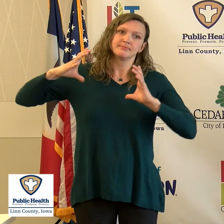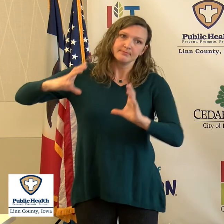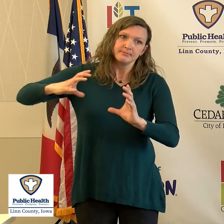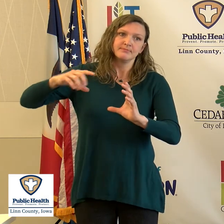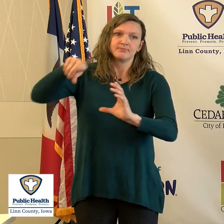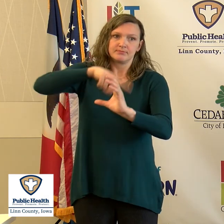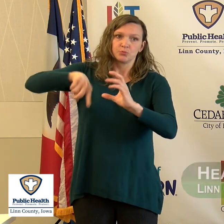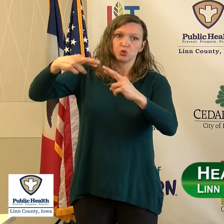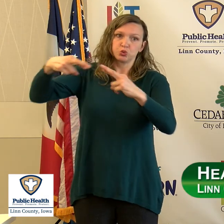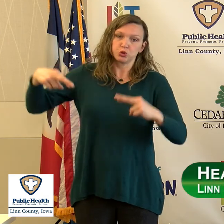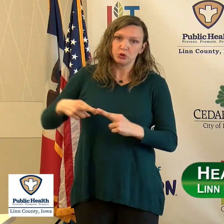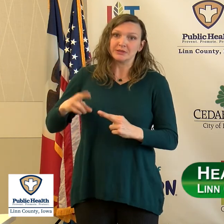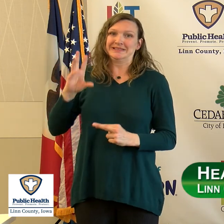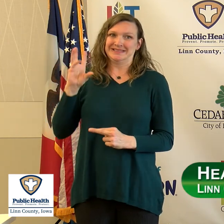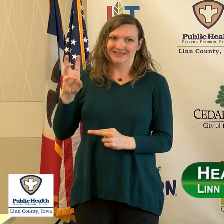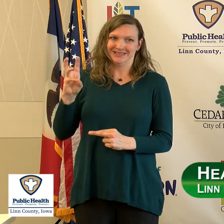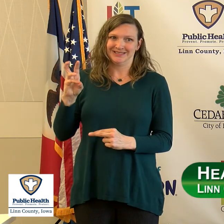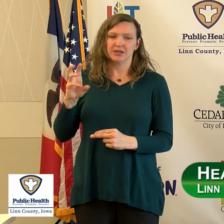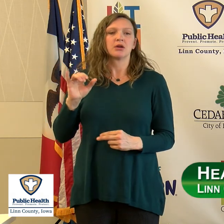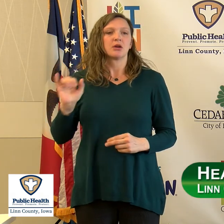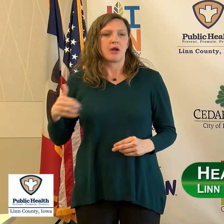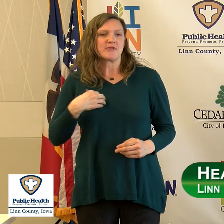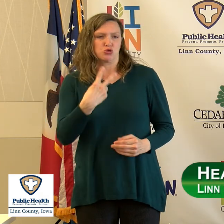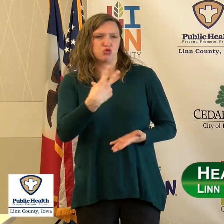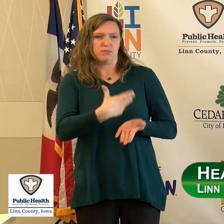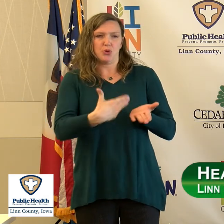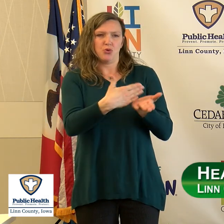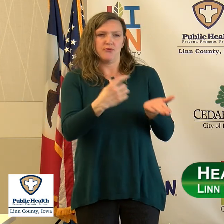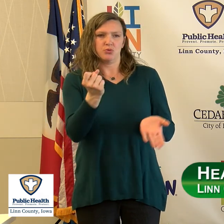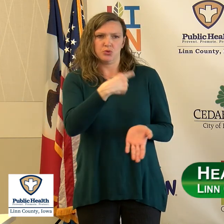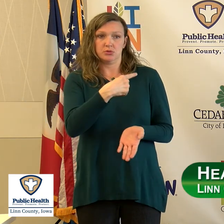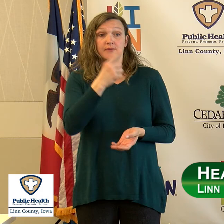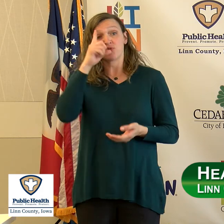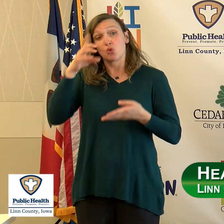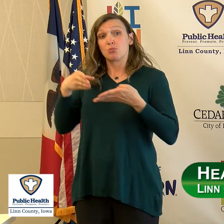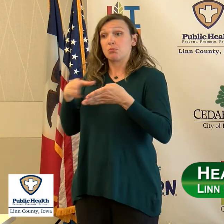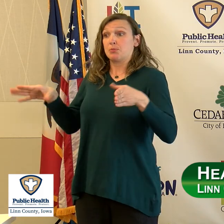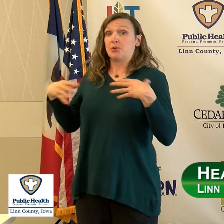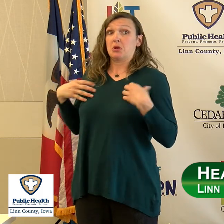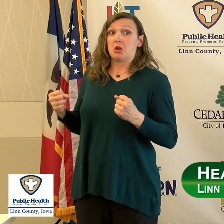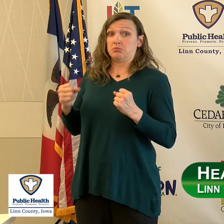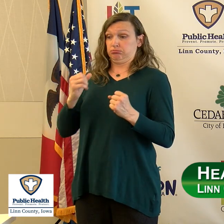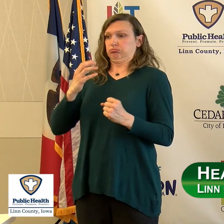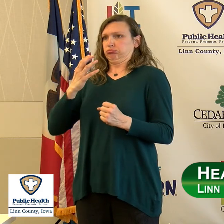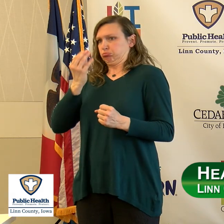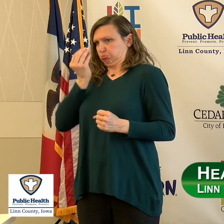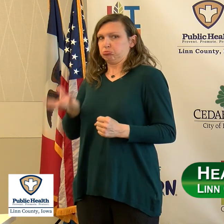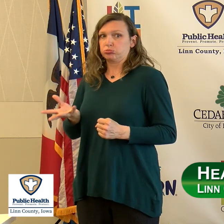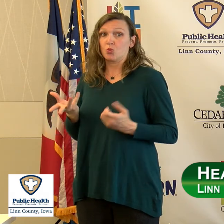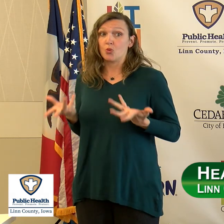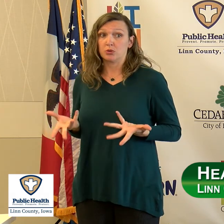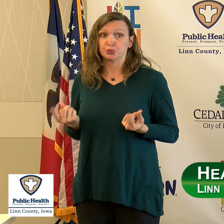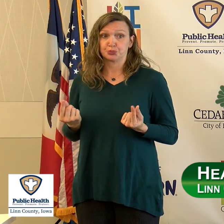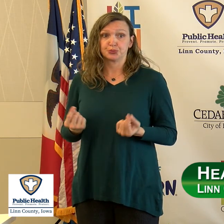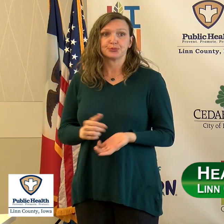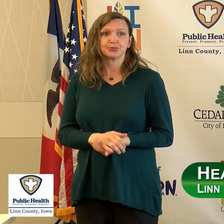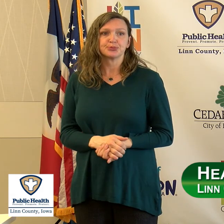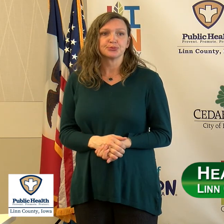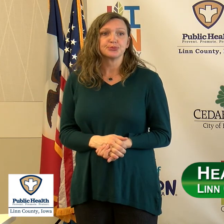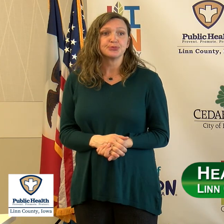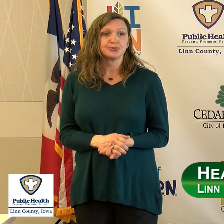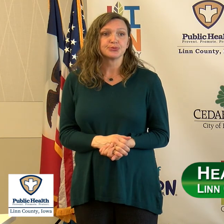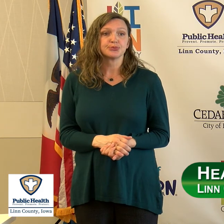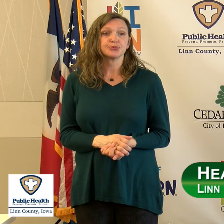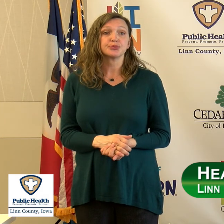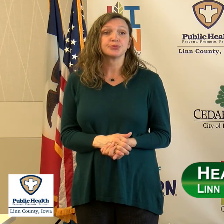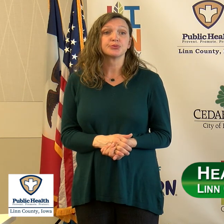two parts. So Mary, I'm going to take that question into two parts. So I'll let the chief answer the law enforcement part. As far